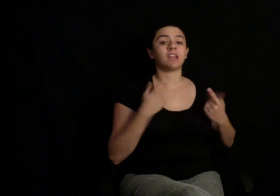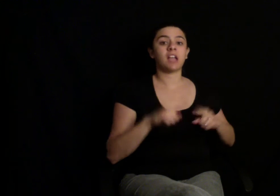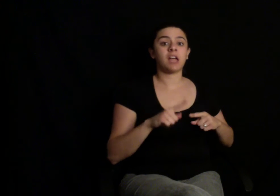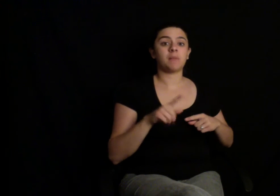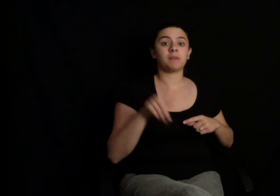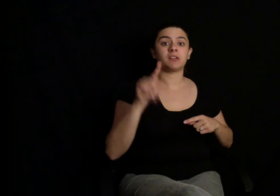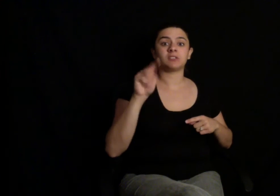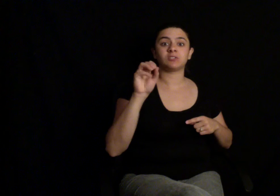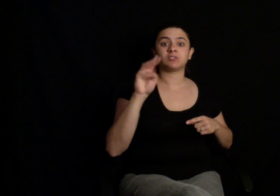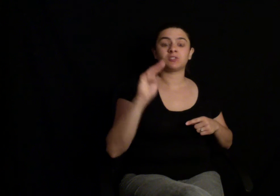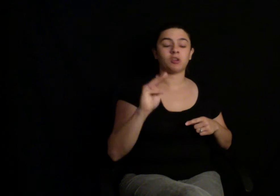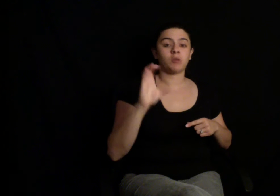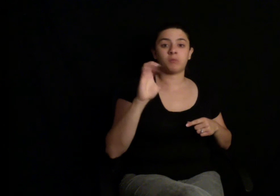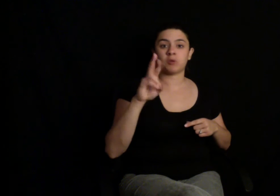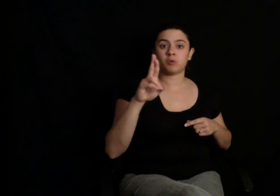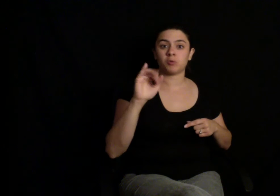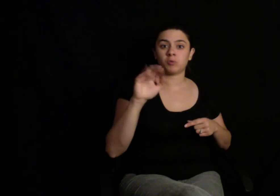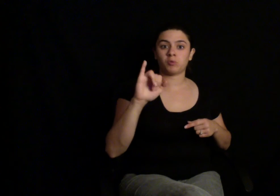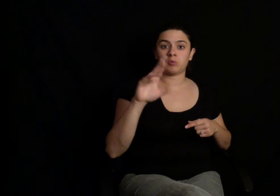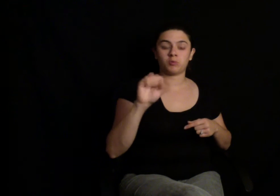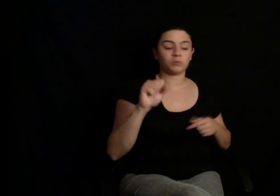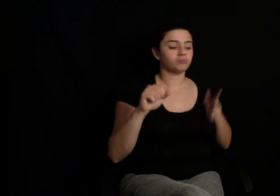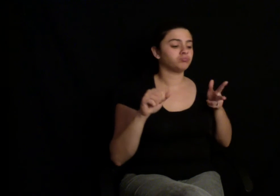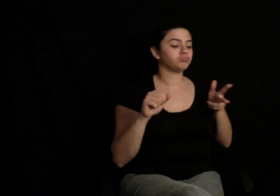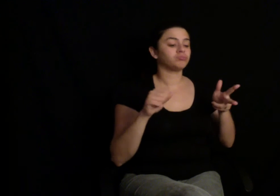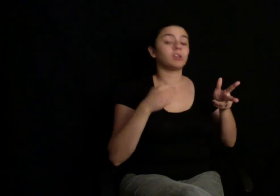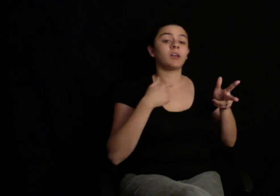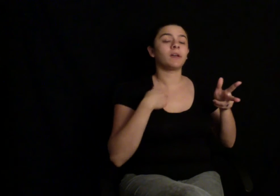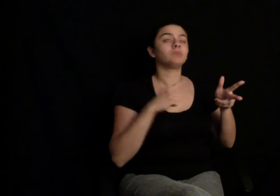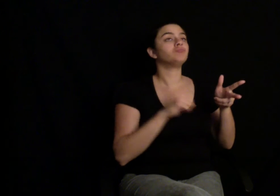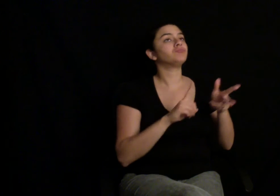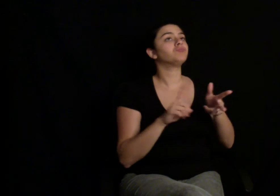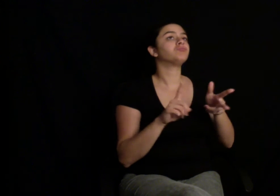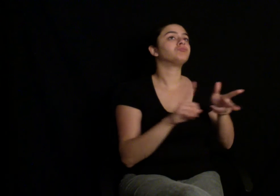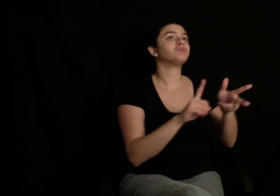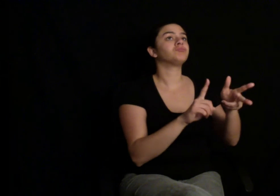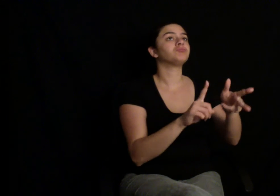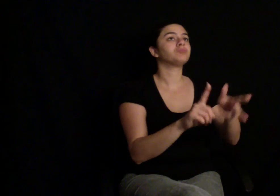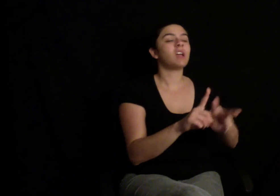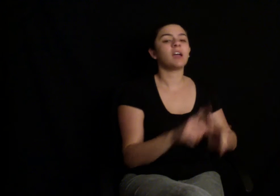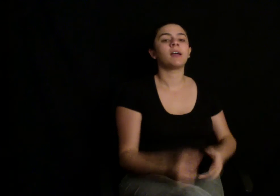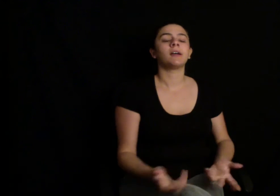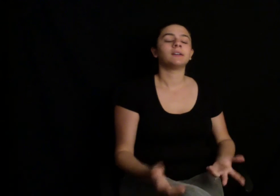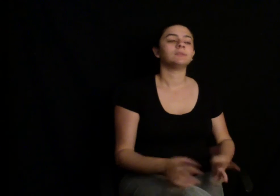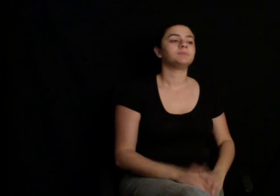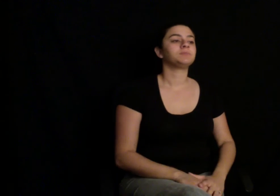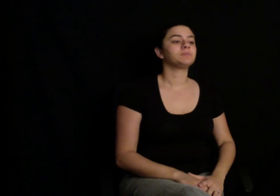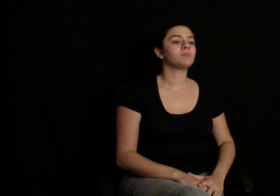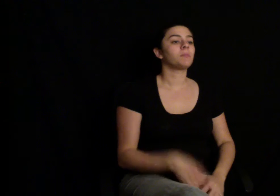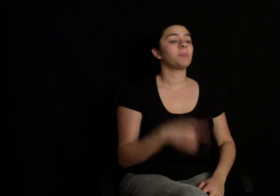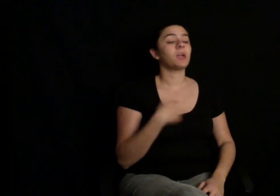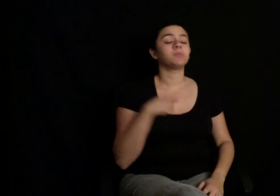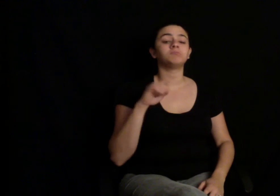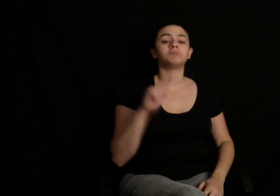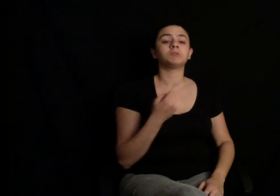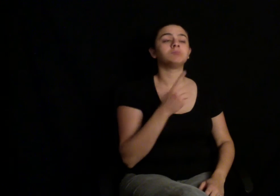stop and trying to evade the police force. Like there were 50 cop cars chasing him. And so I was kind of just walking next to the car.